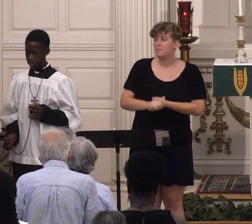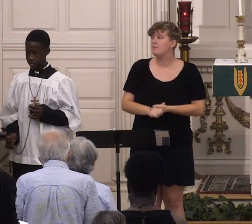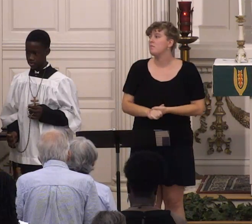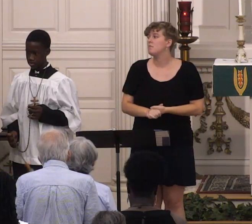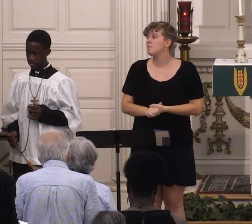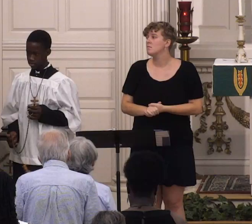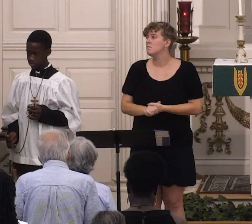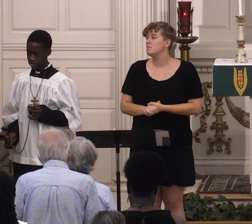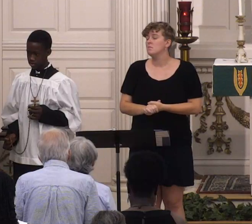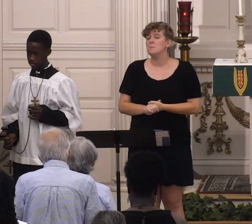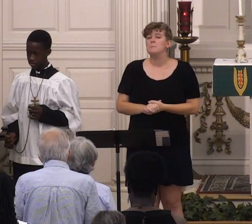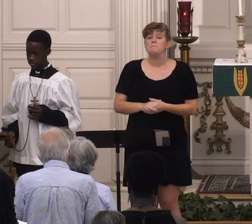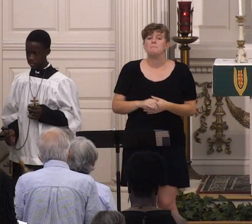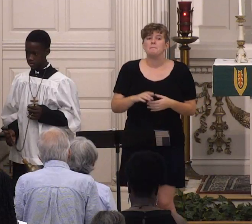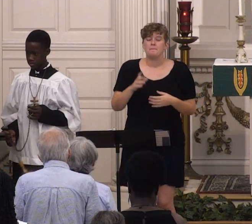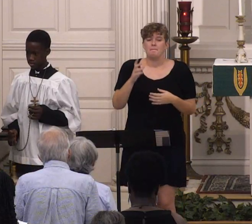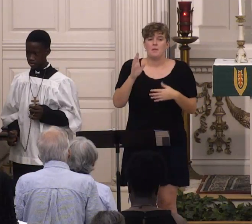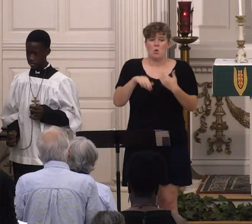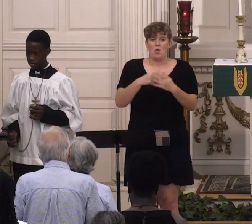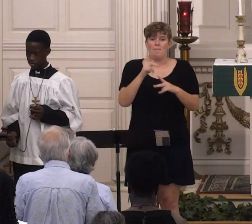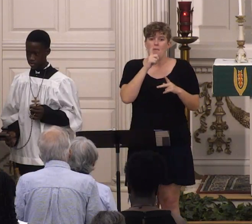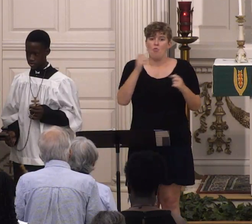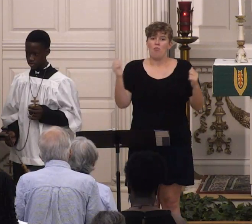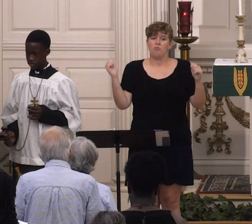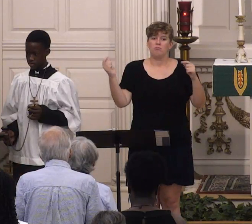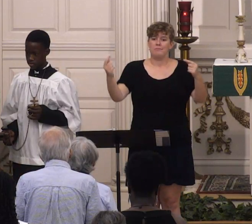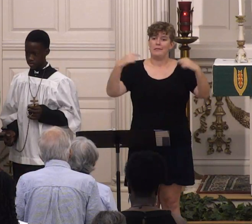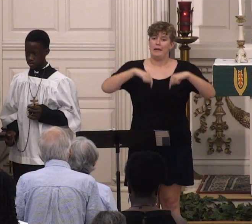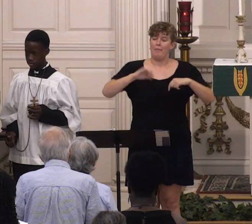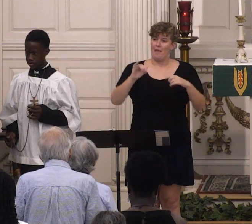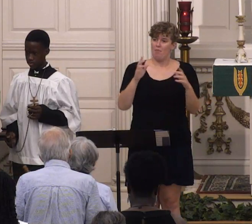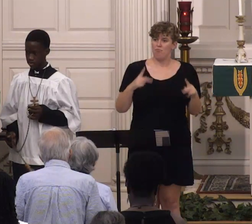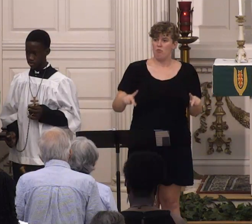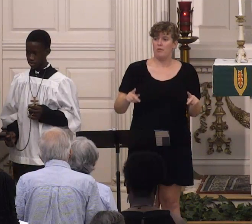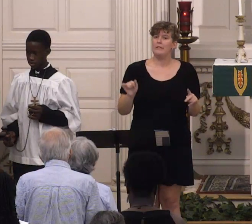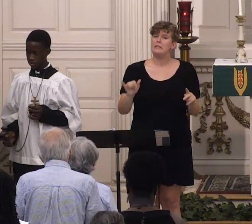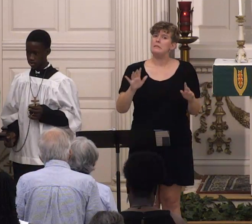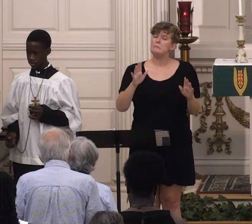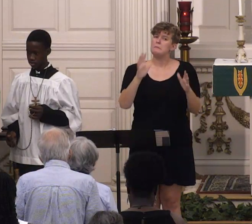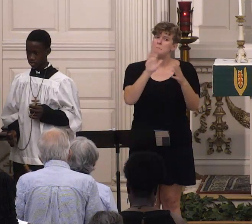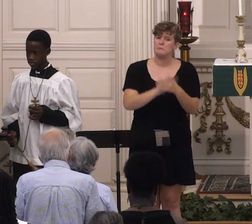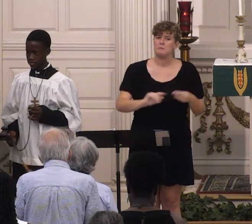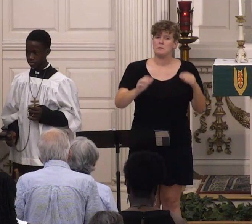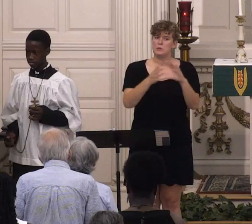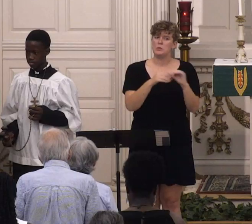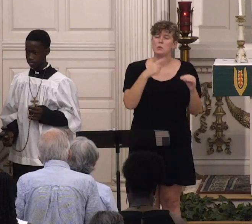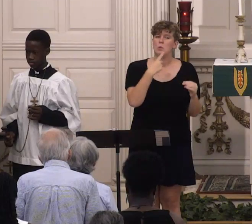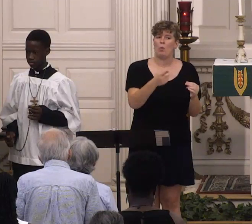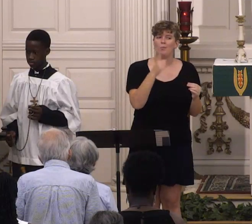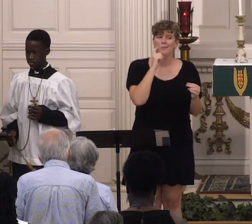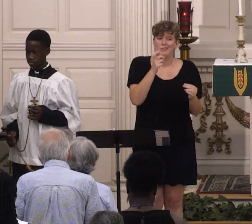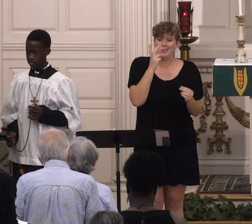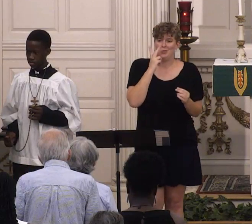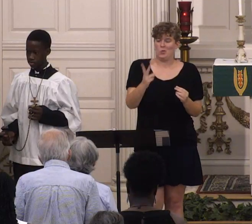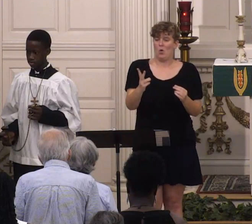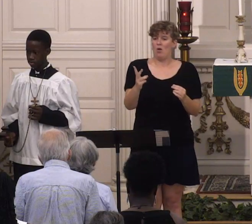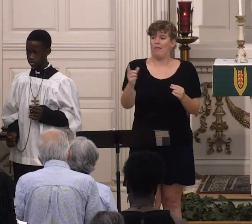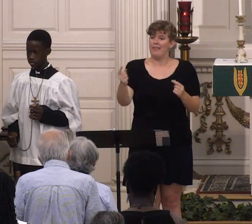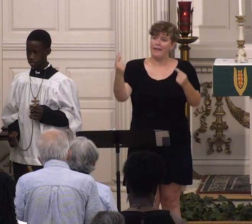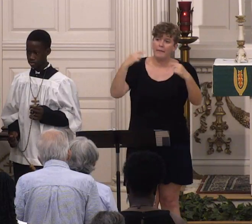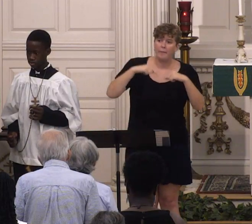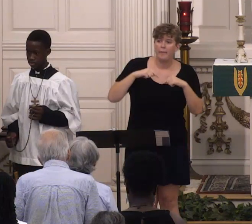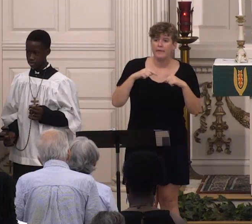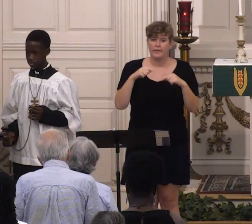He told a parable to those who had been invited, noticing how they were choosing the places of